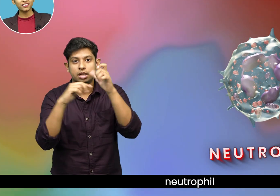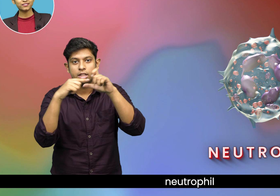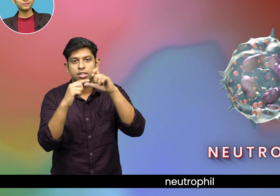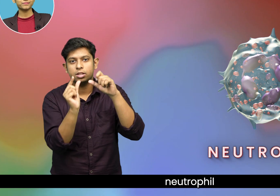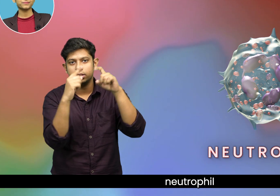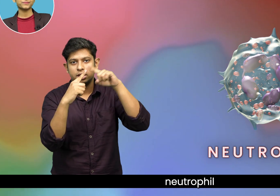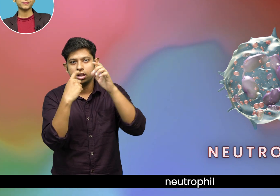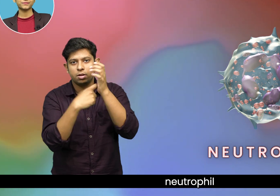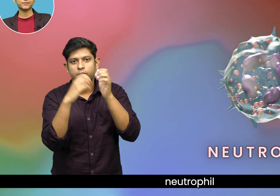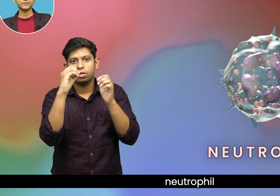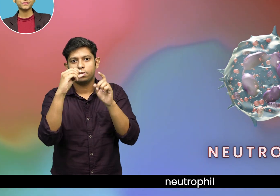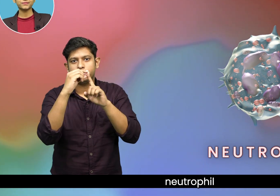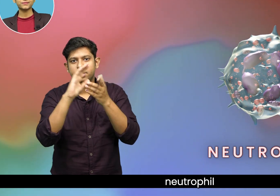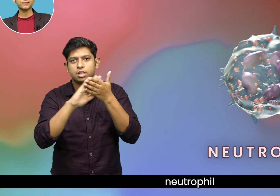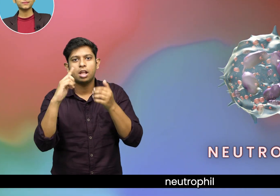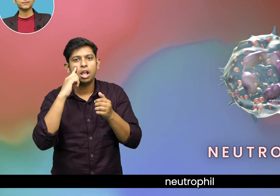neutrophil,